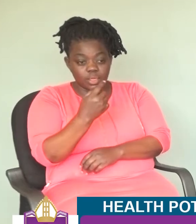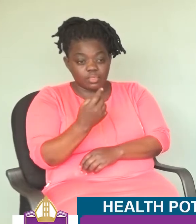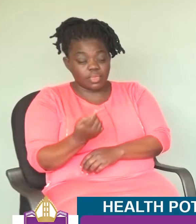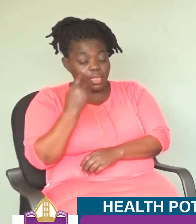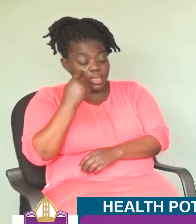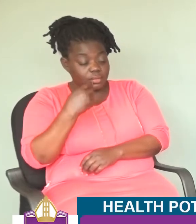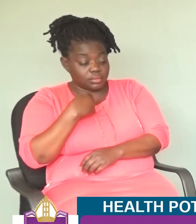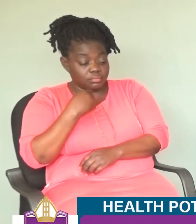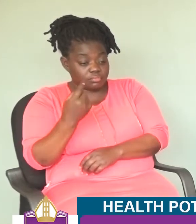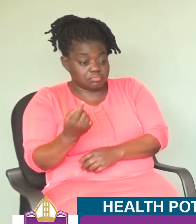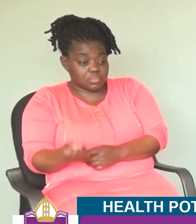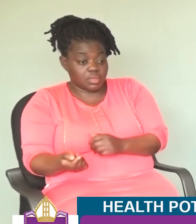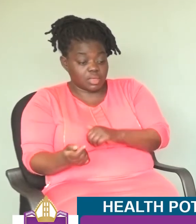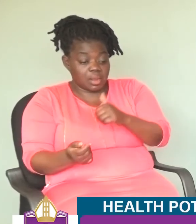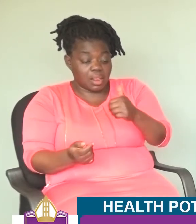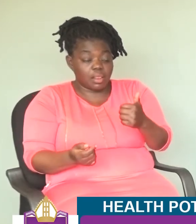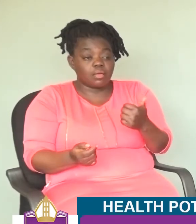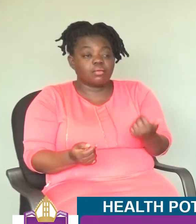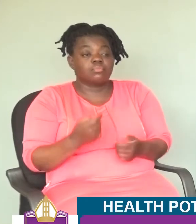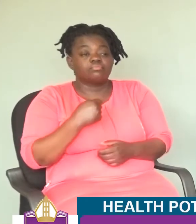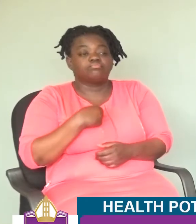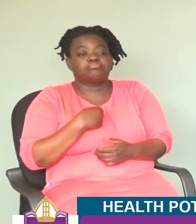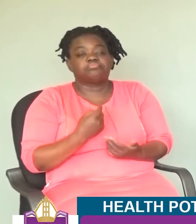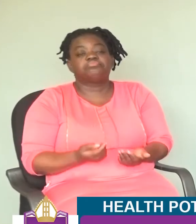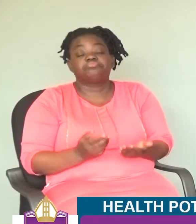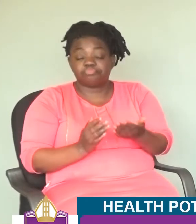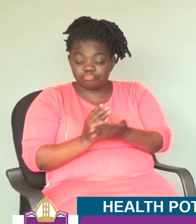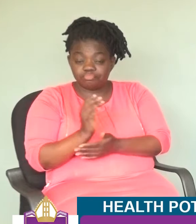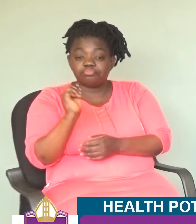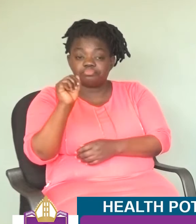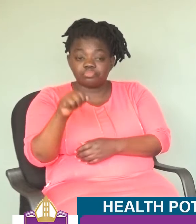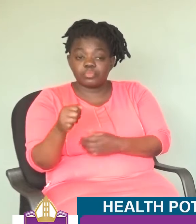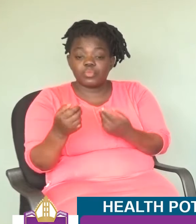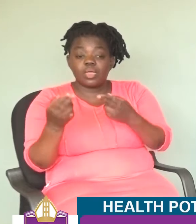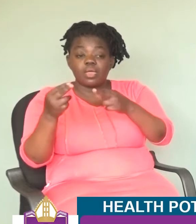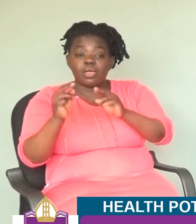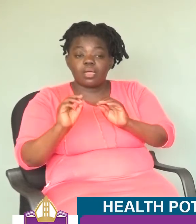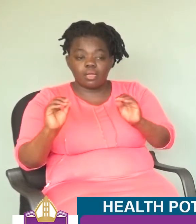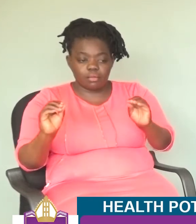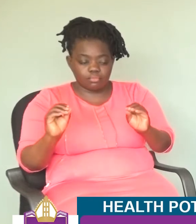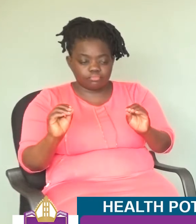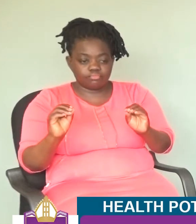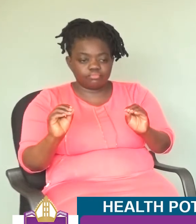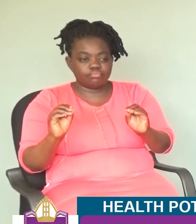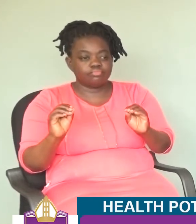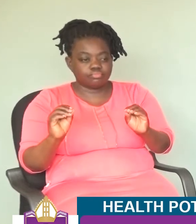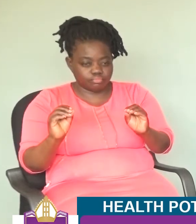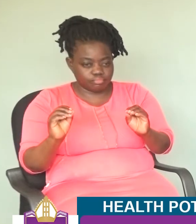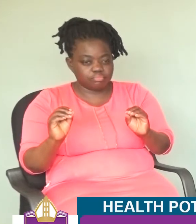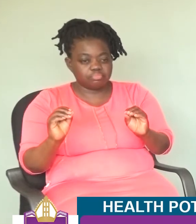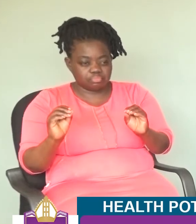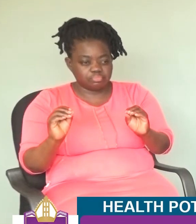One eye sees you, one eye sees me. Ideally, that should be the really the reason. One scenario. Eye sees me and the other and eye the other sees me. Yes. But it doesn't happen, does it? No.